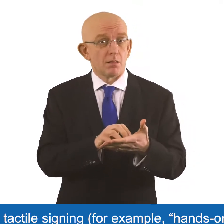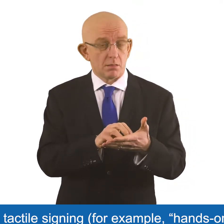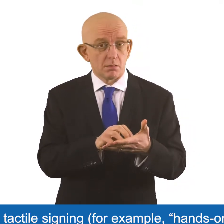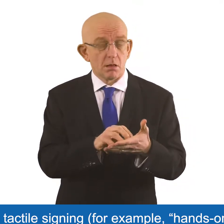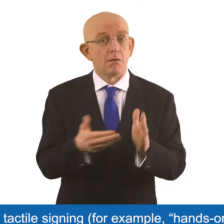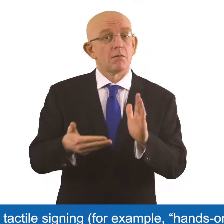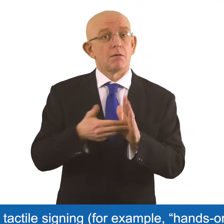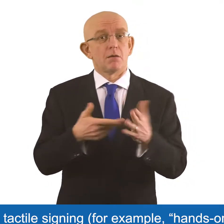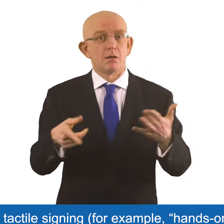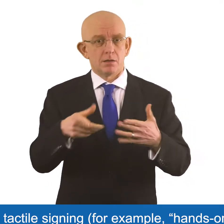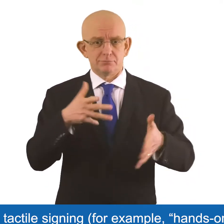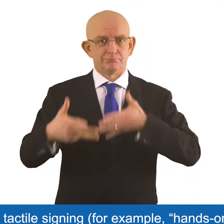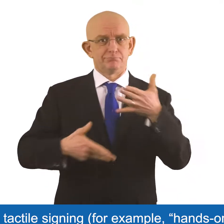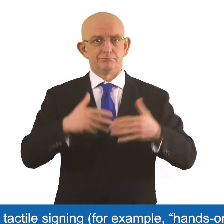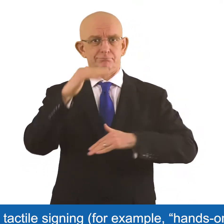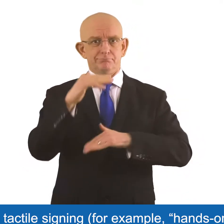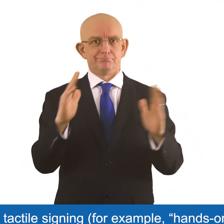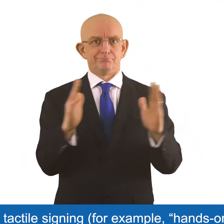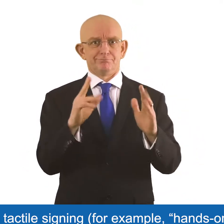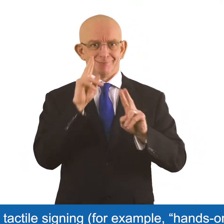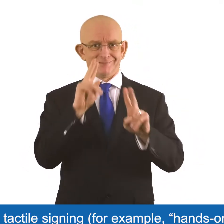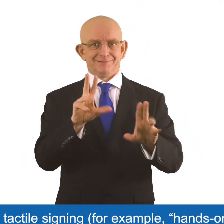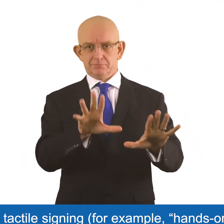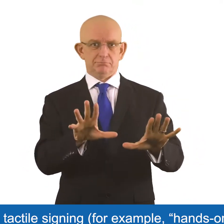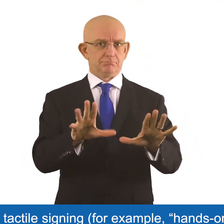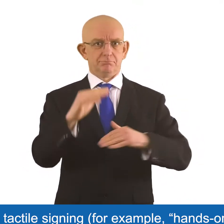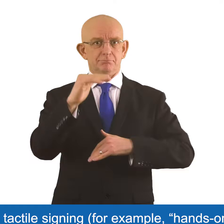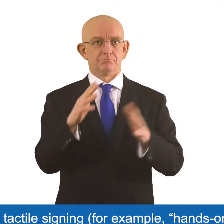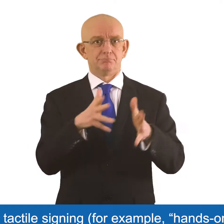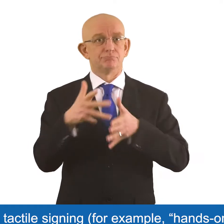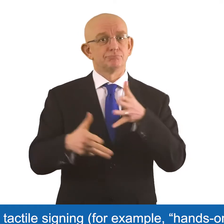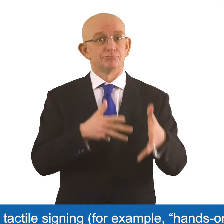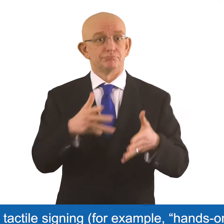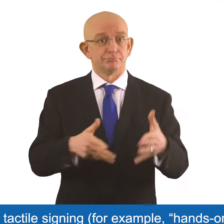spelling, close brackets, and visual frame signing.